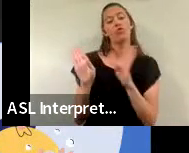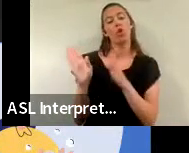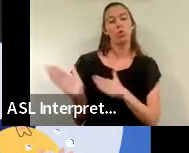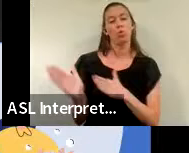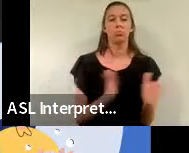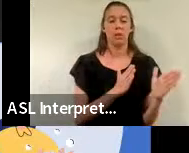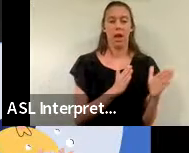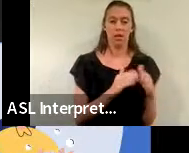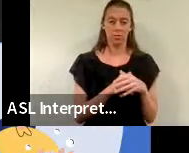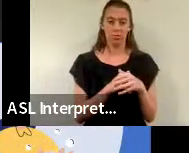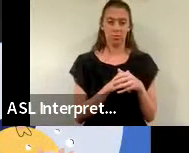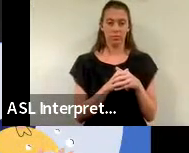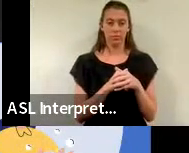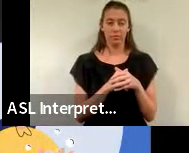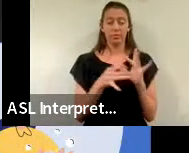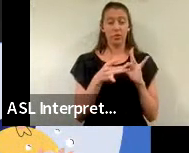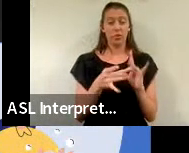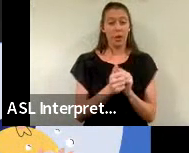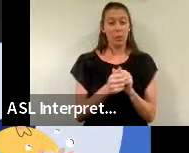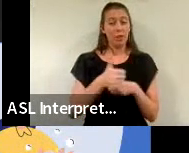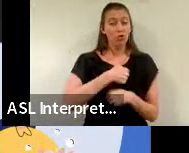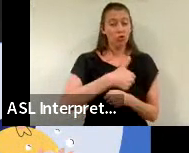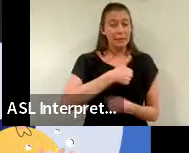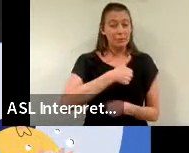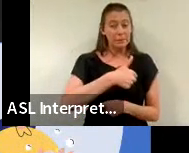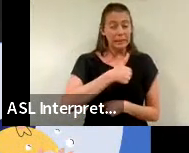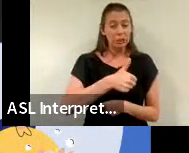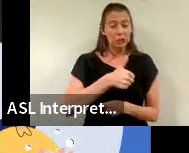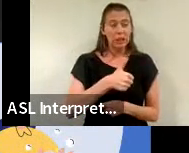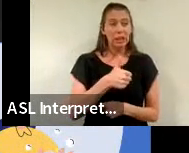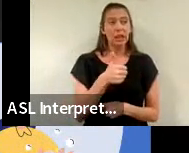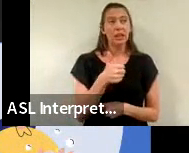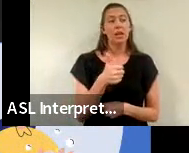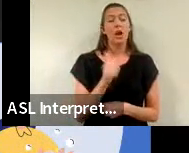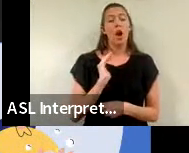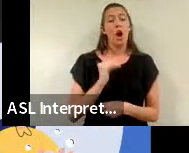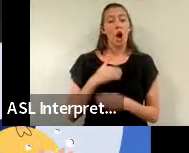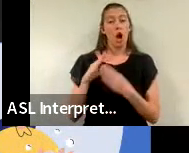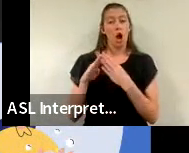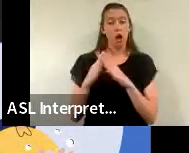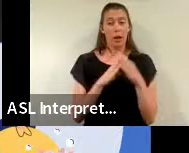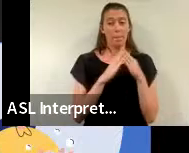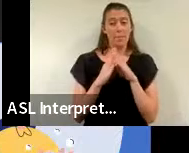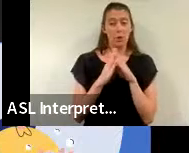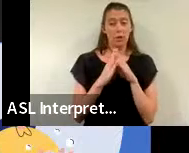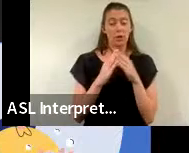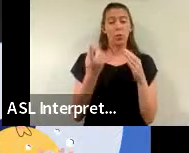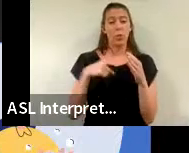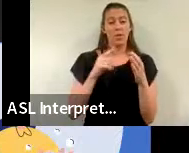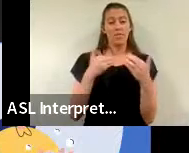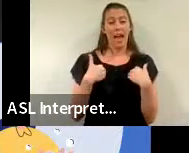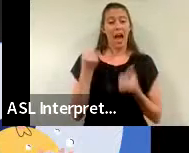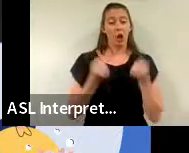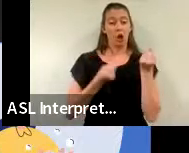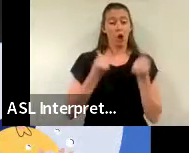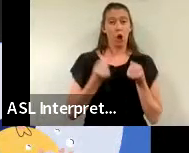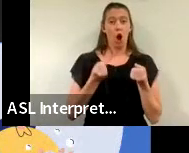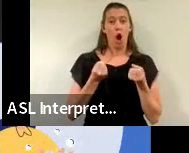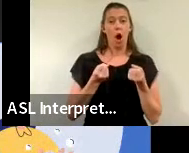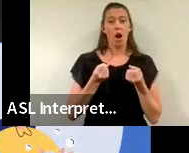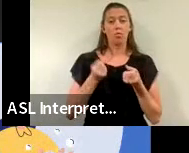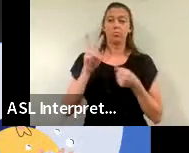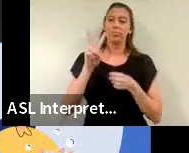to transportation, part of what we've done on a community level is bring mobile testing to communities. And then on